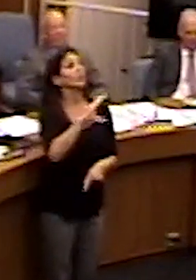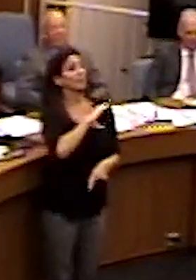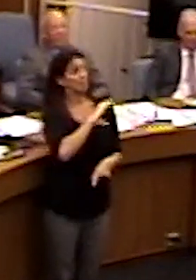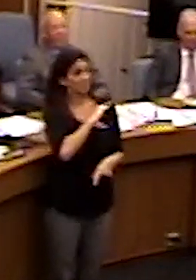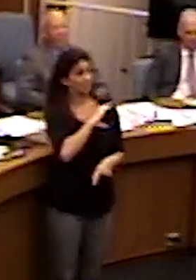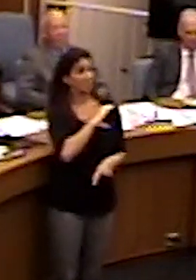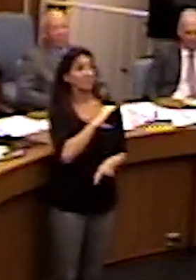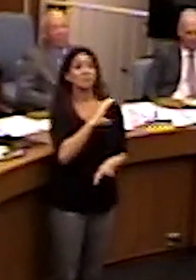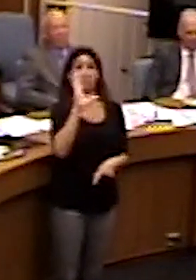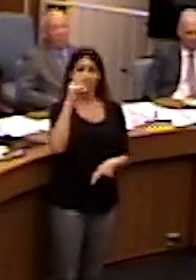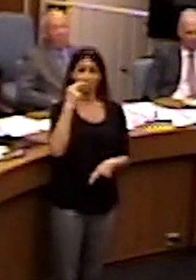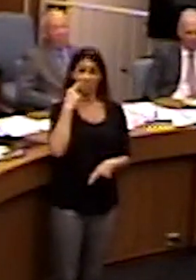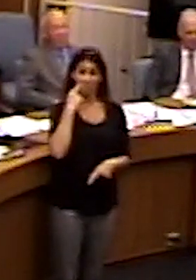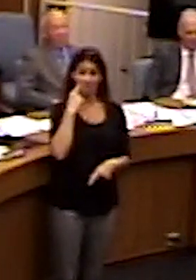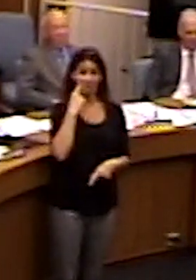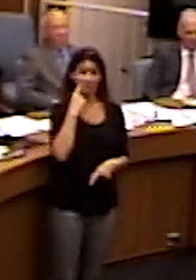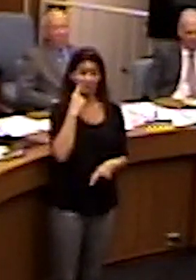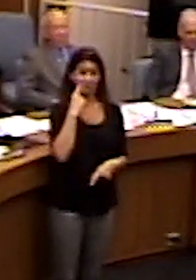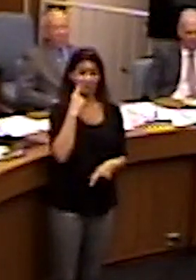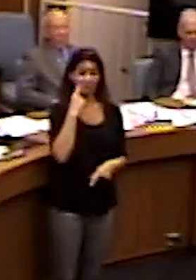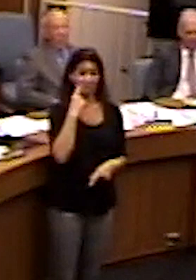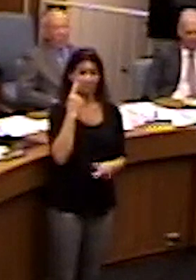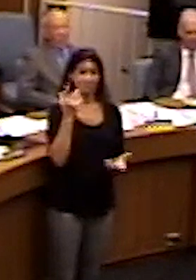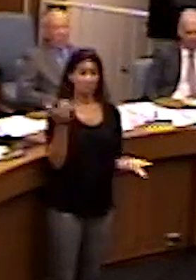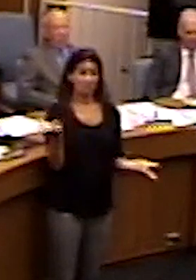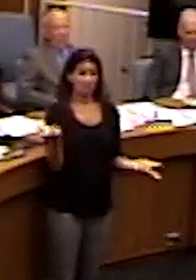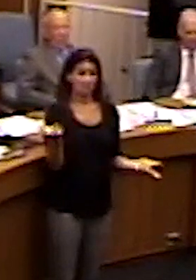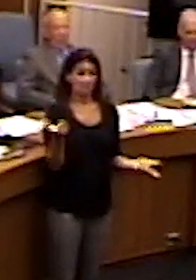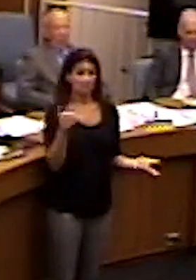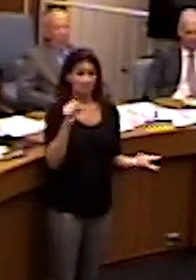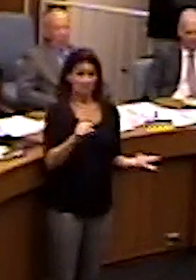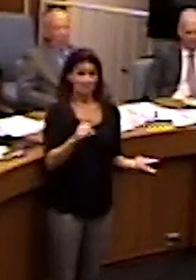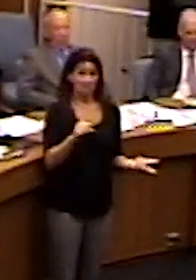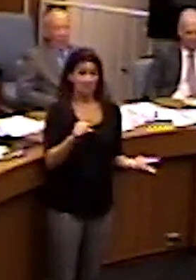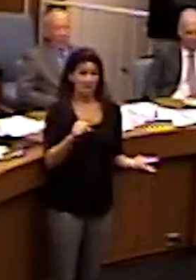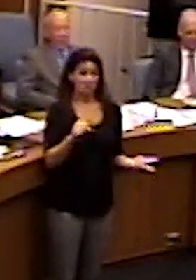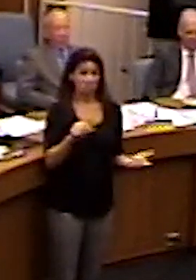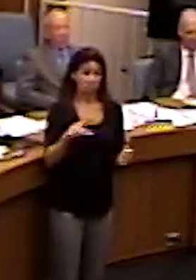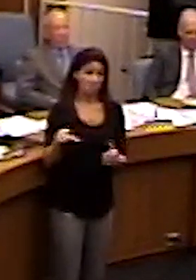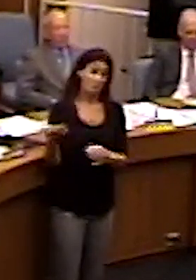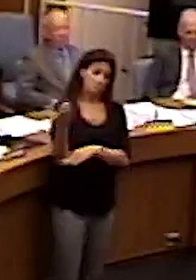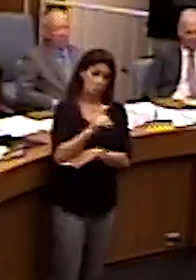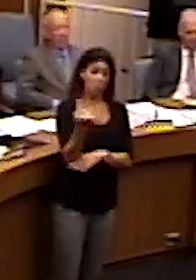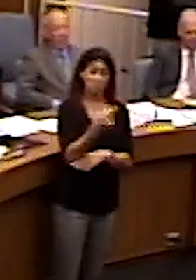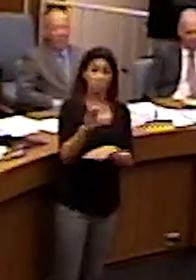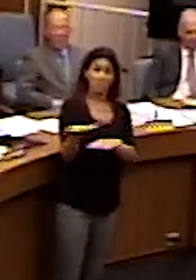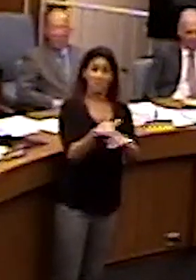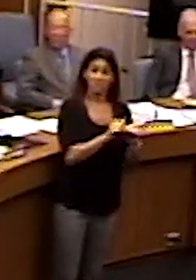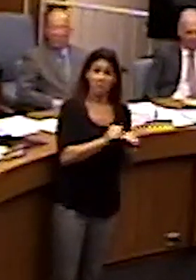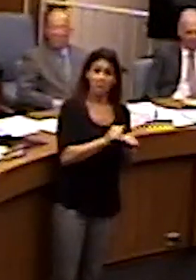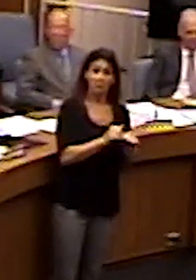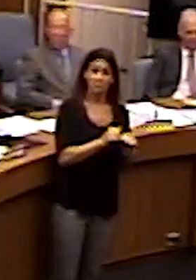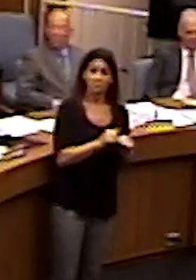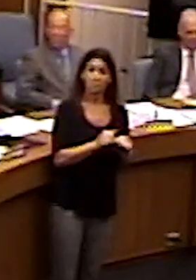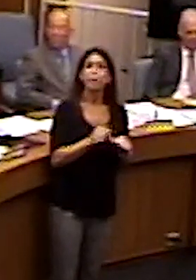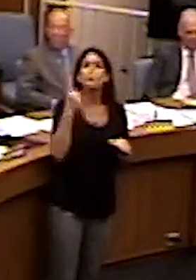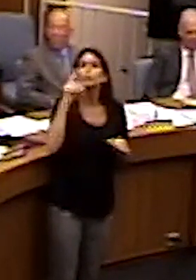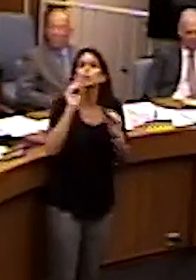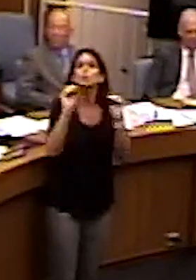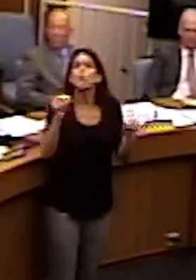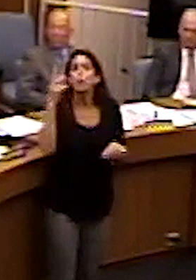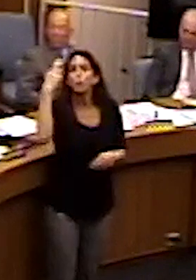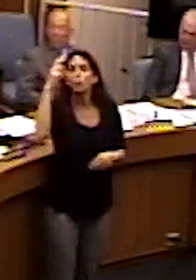to think and use the police and our services to remove somebody for really no reason at